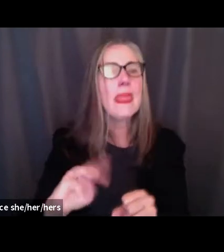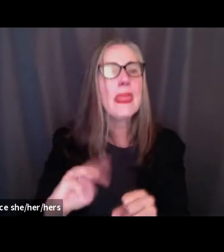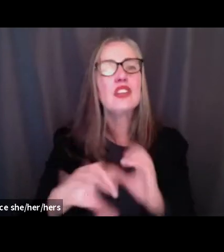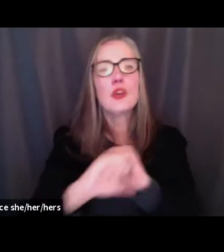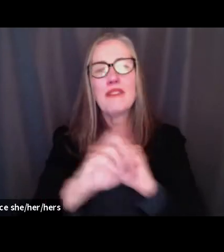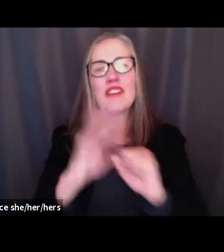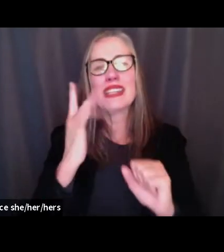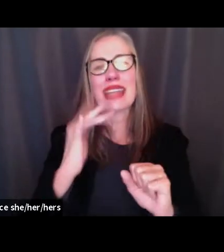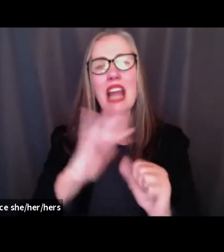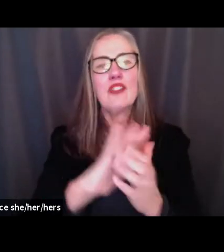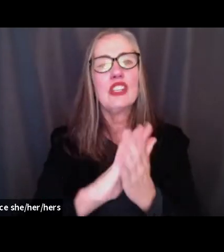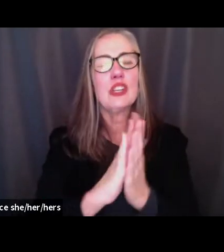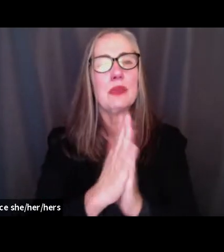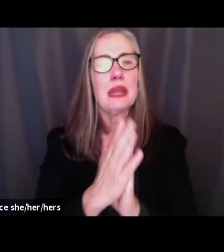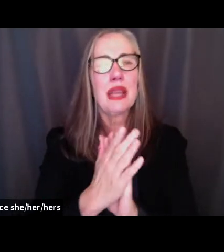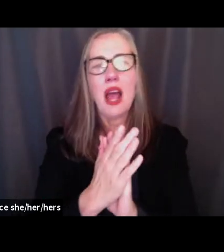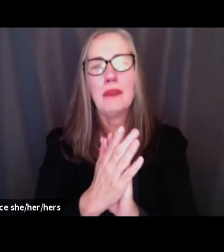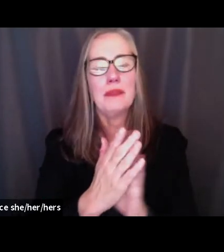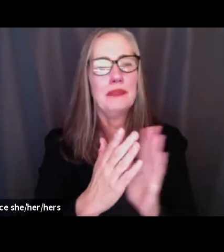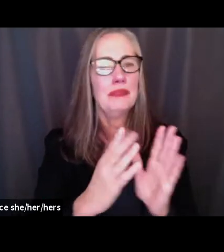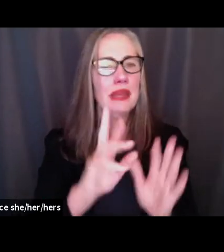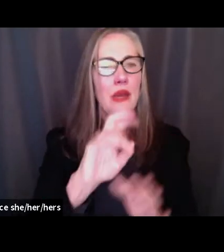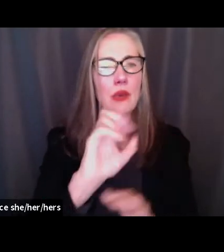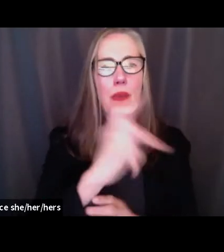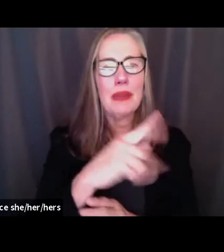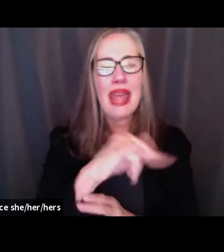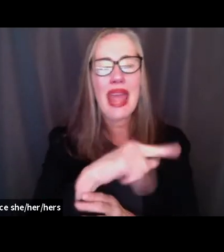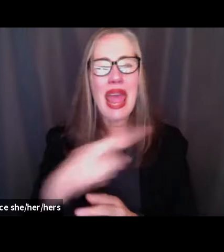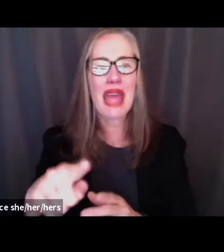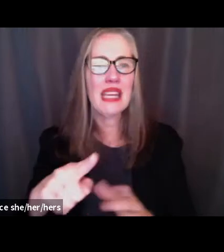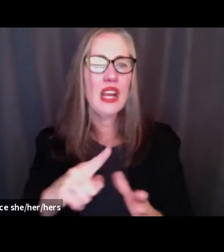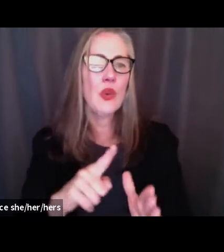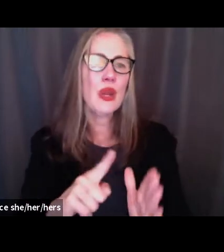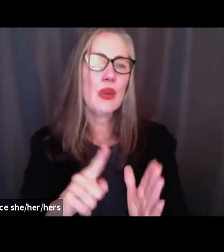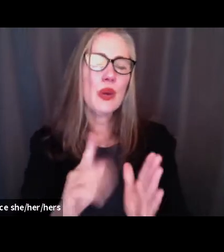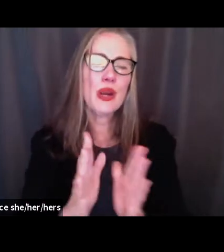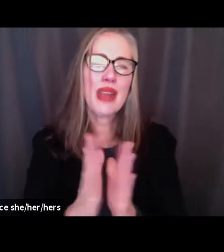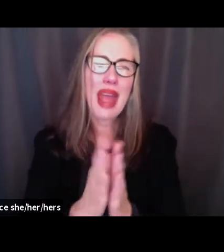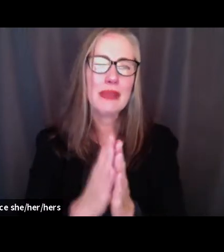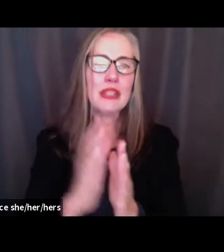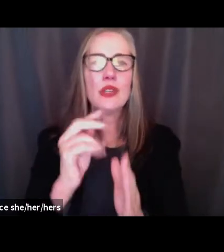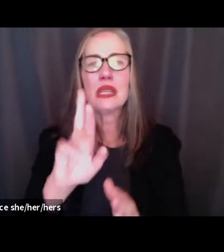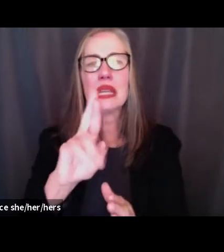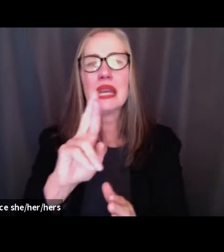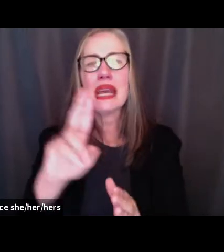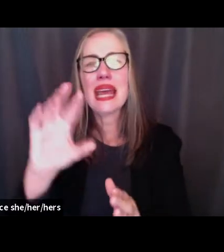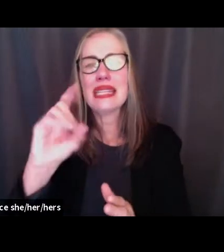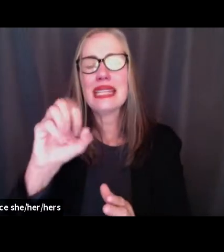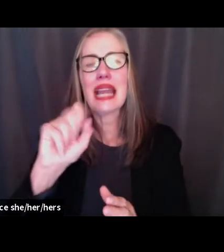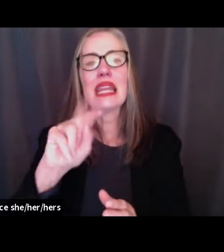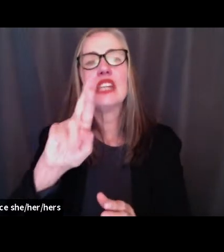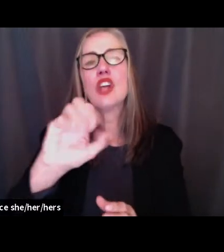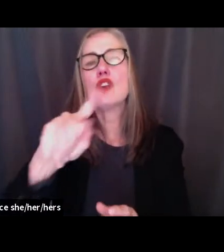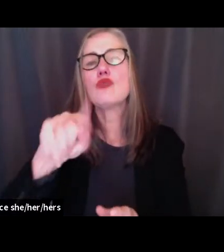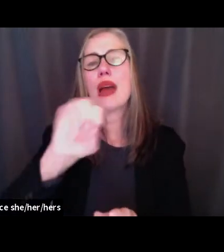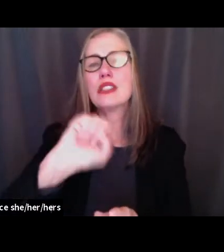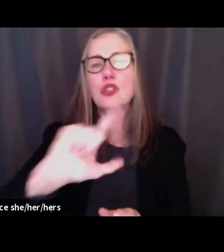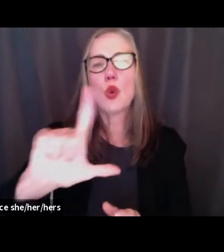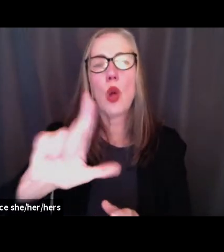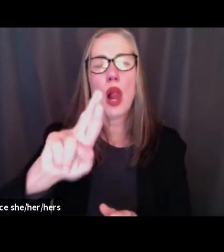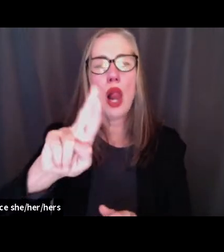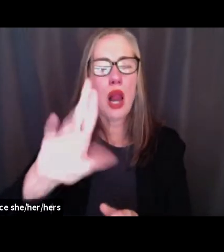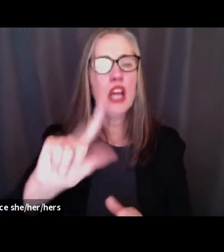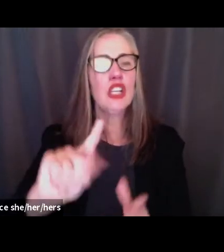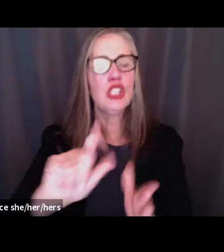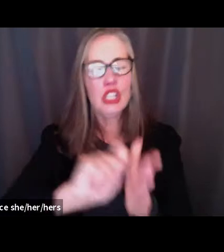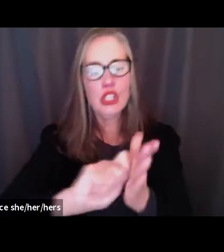Virginia legislator, Sam Rasool, was our guest speaker. Delegate Rasool is the author of many progressive bills,